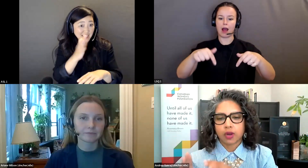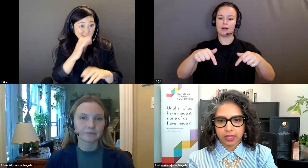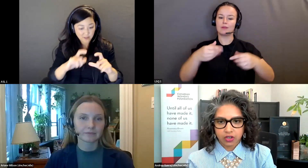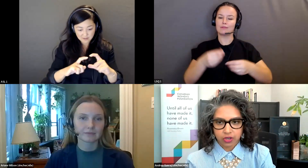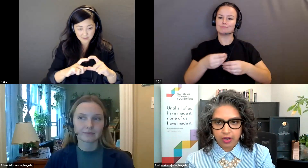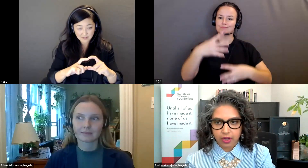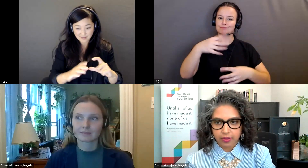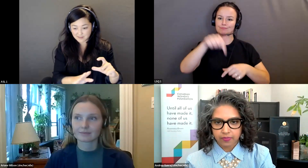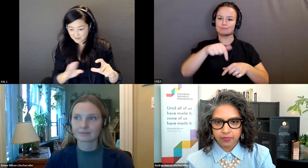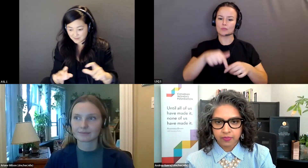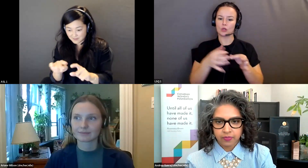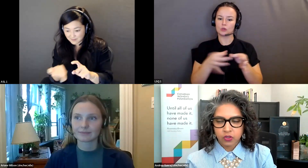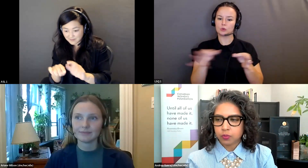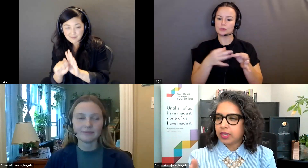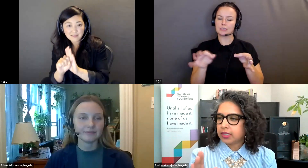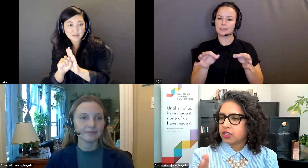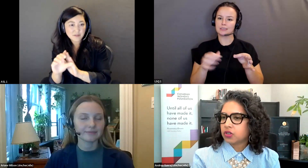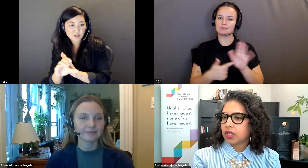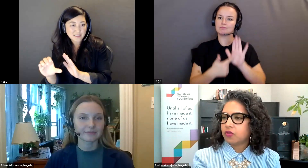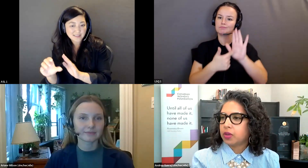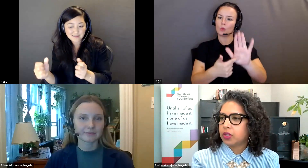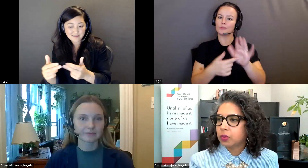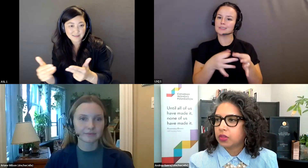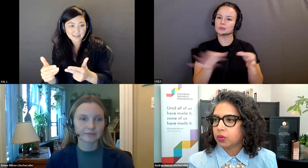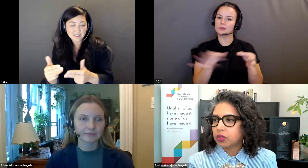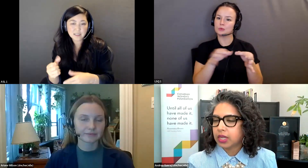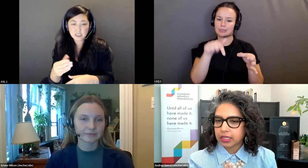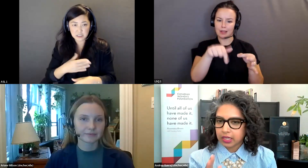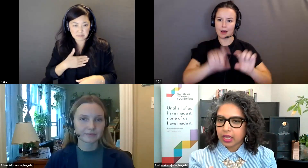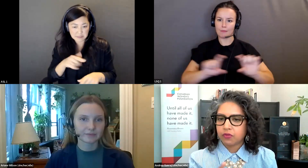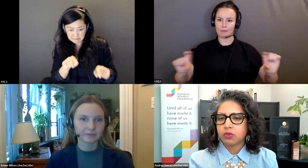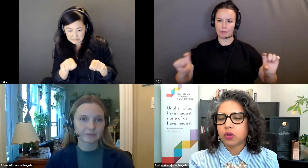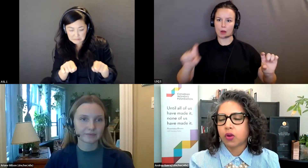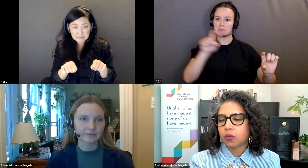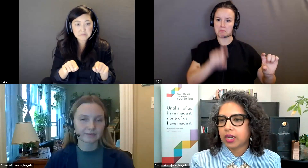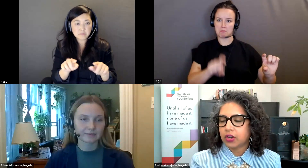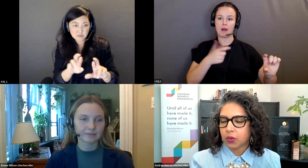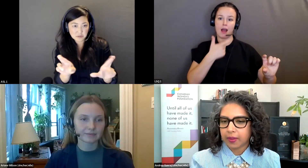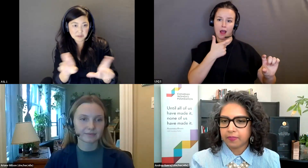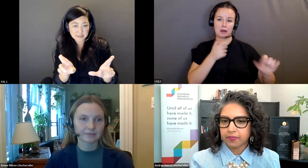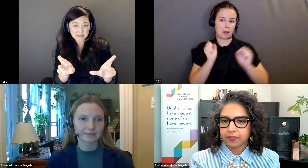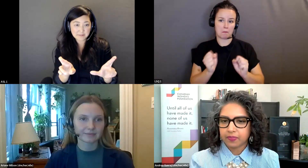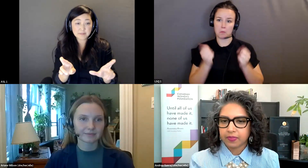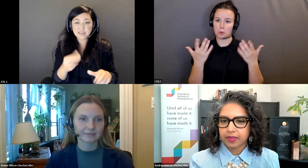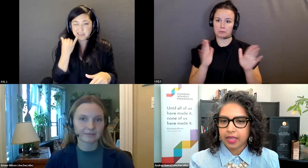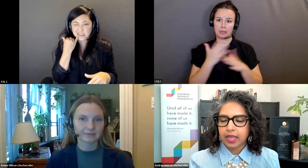French translation area. So please get yourself familiar with those things if you don't already know